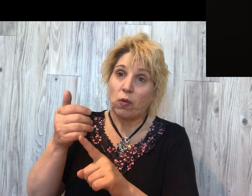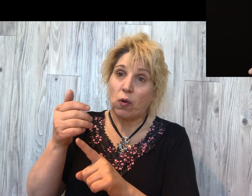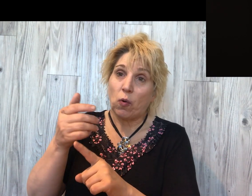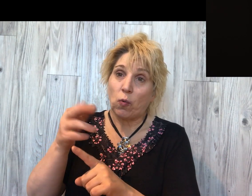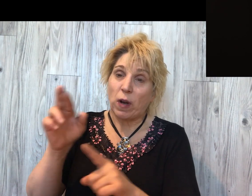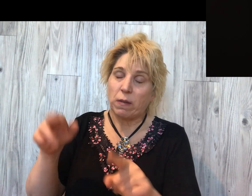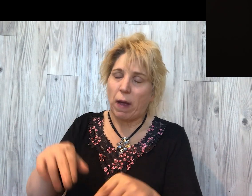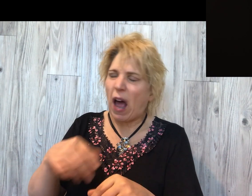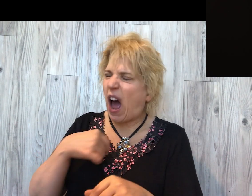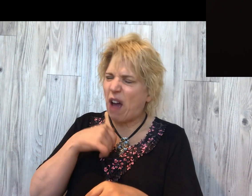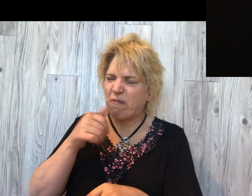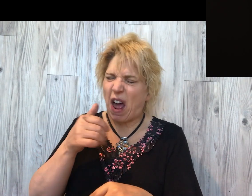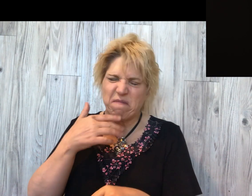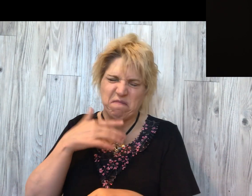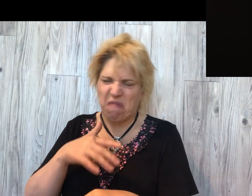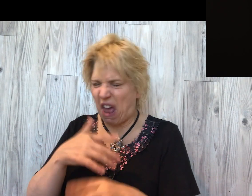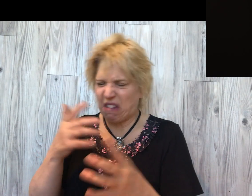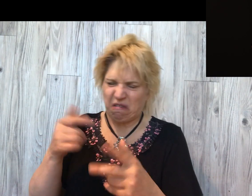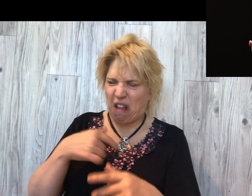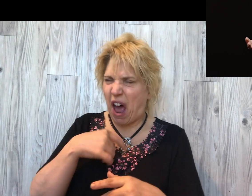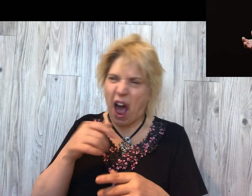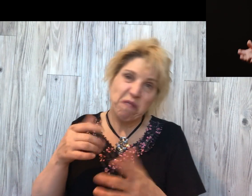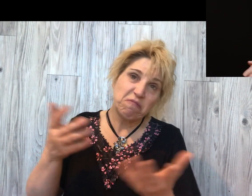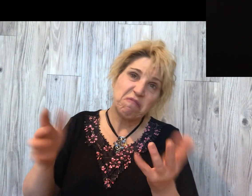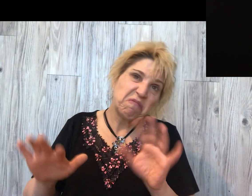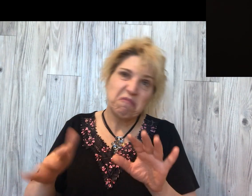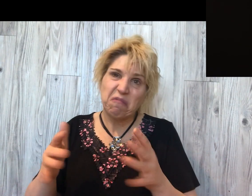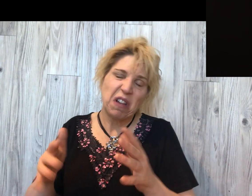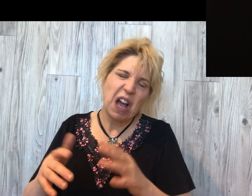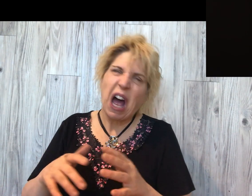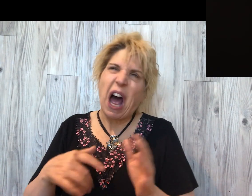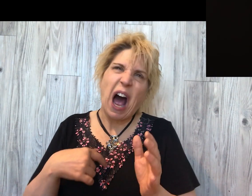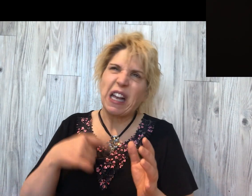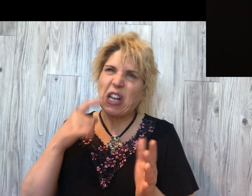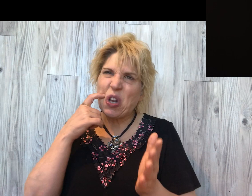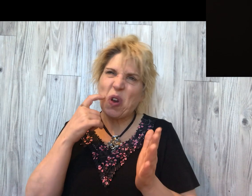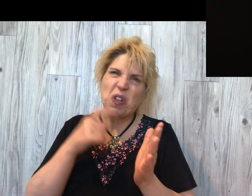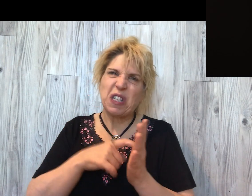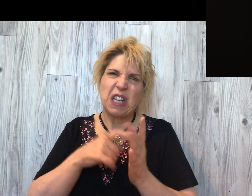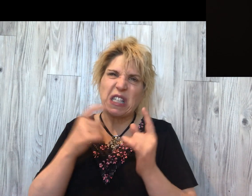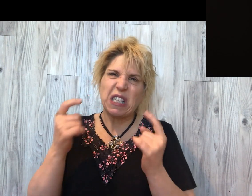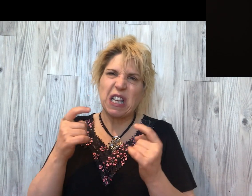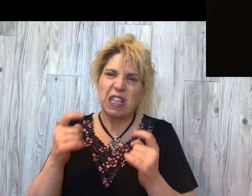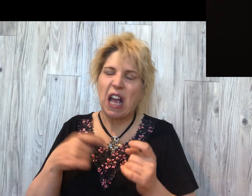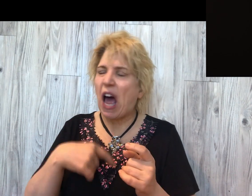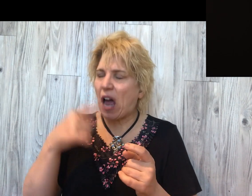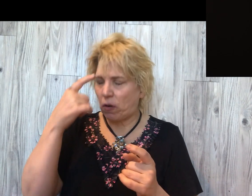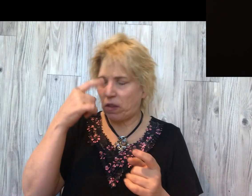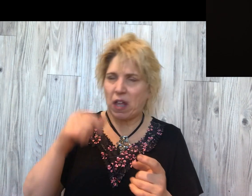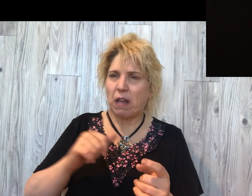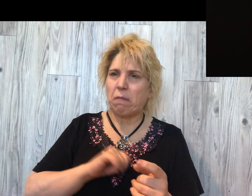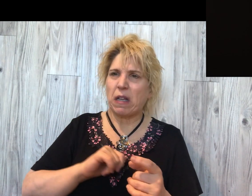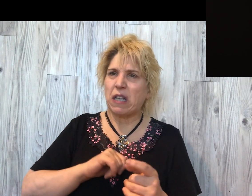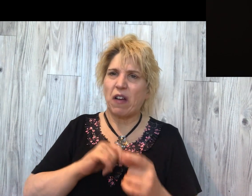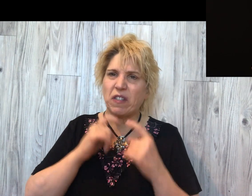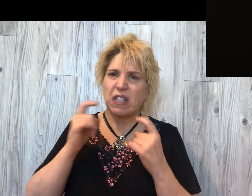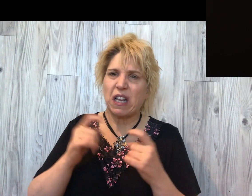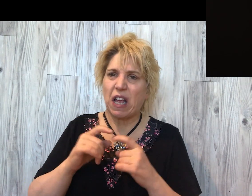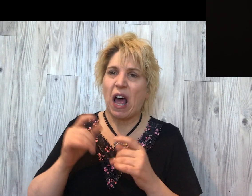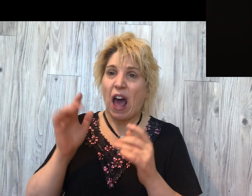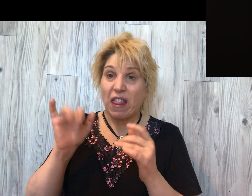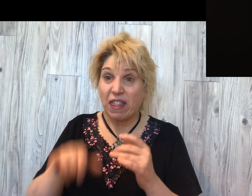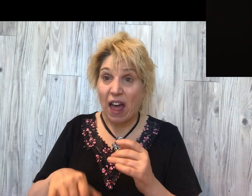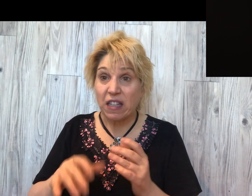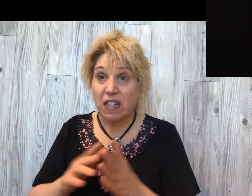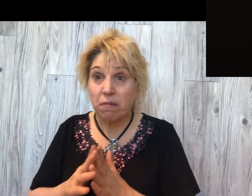good, and I've avoided a lot of bad, and I am pretty good at spotting the sins of other people, and I don't think I have any of my own. And this is